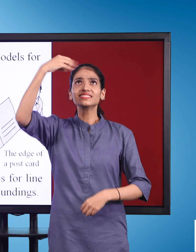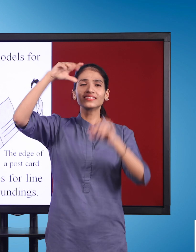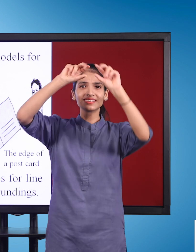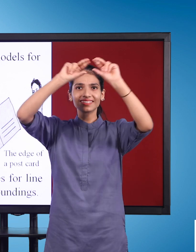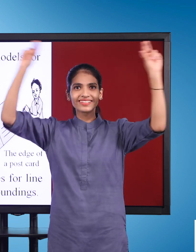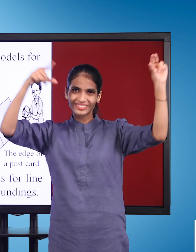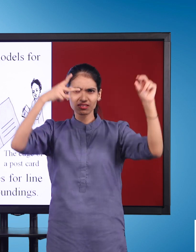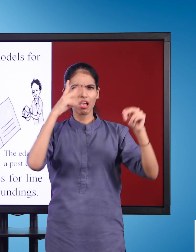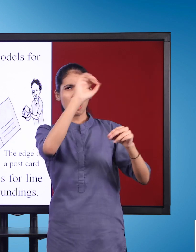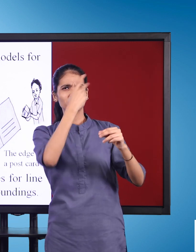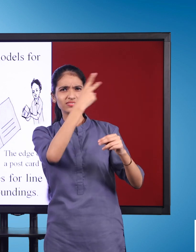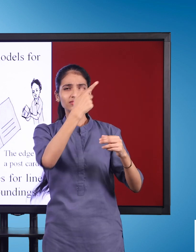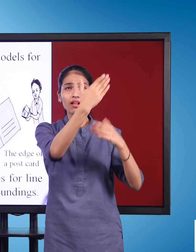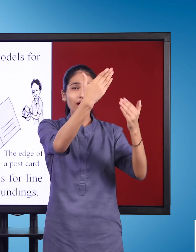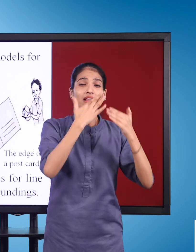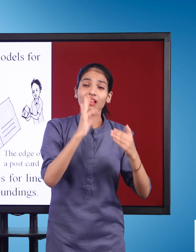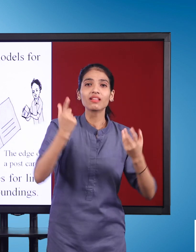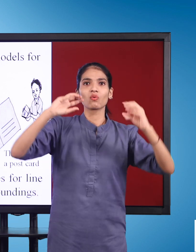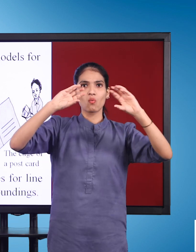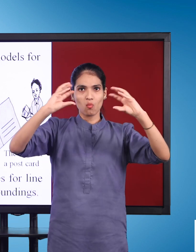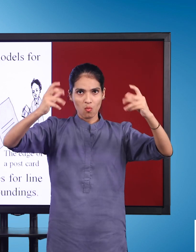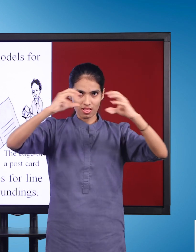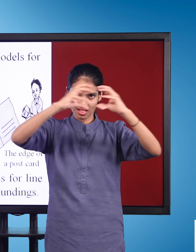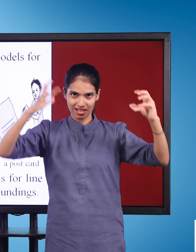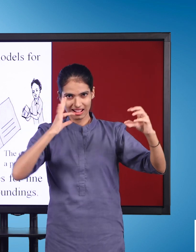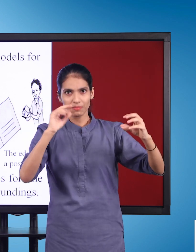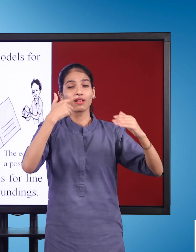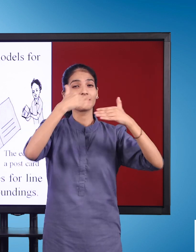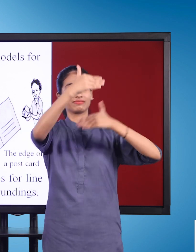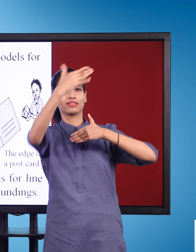Try to find more examples for line segments from your surroundings.